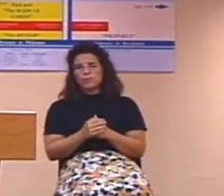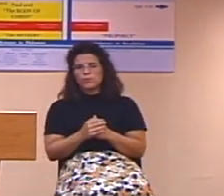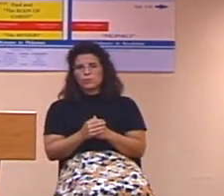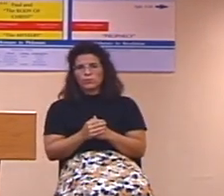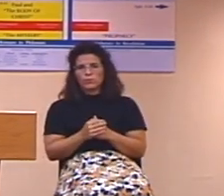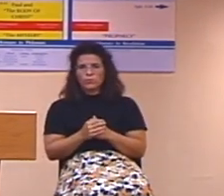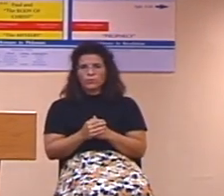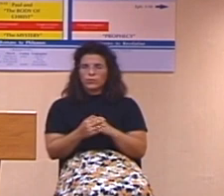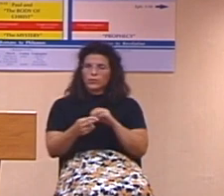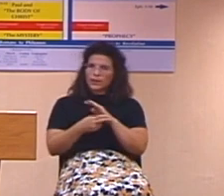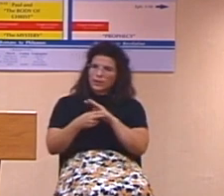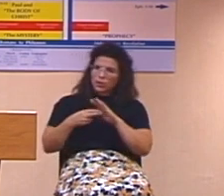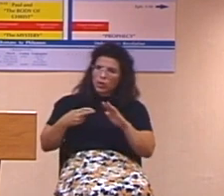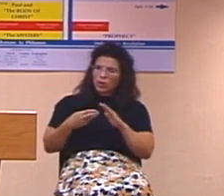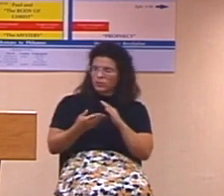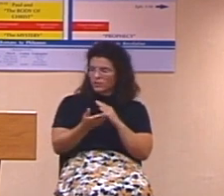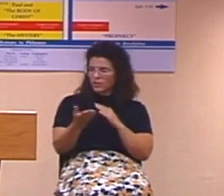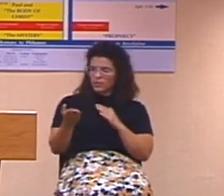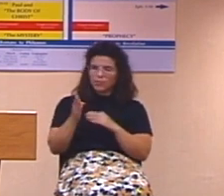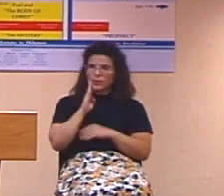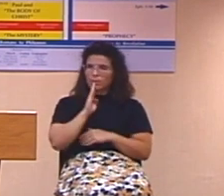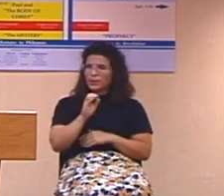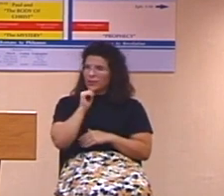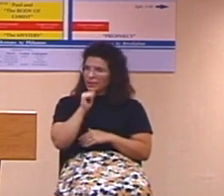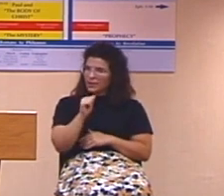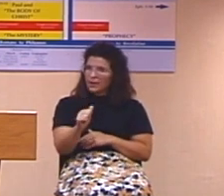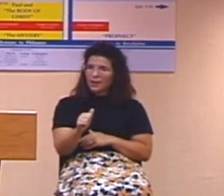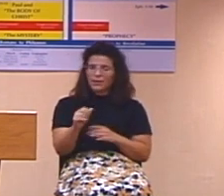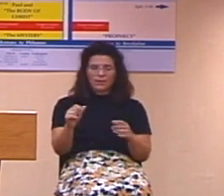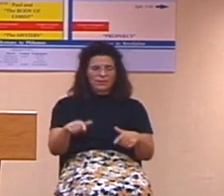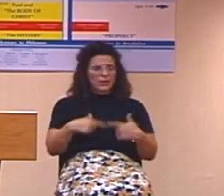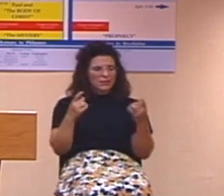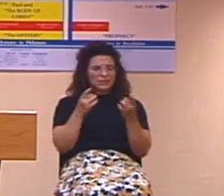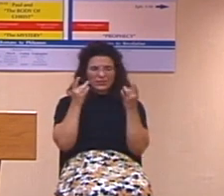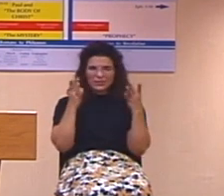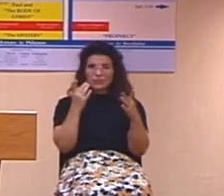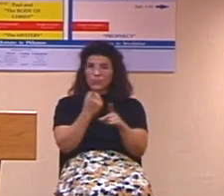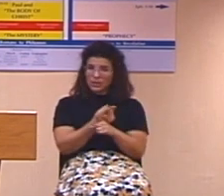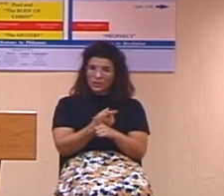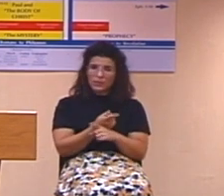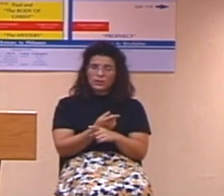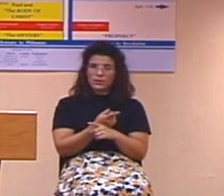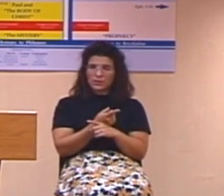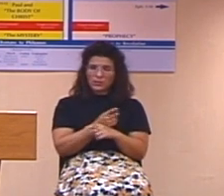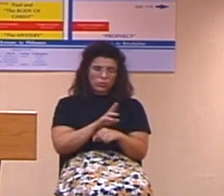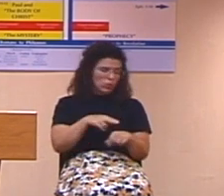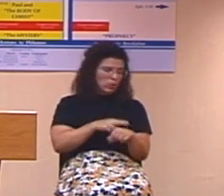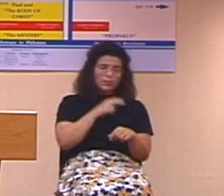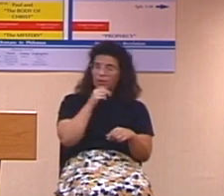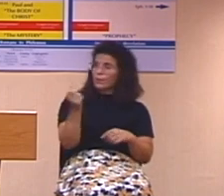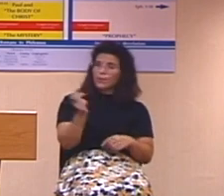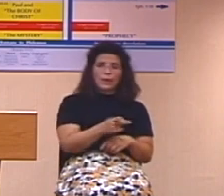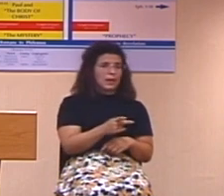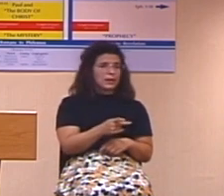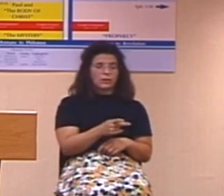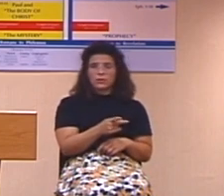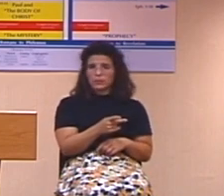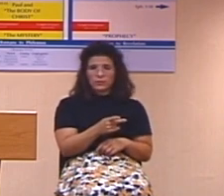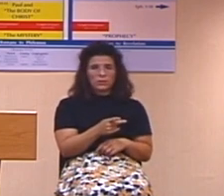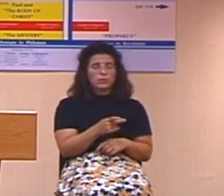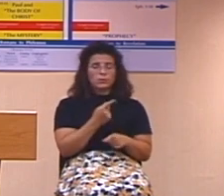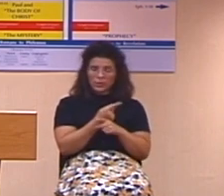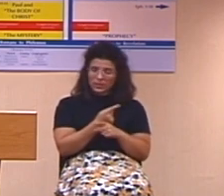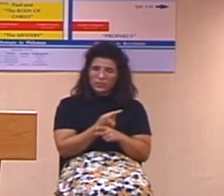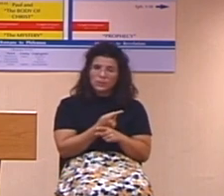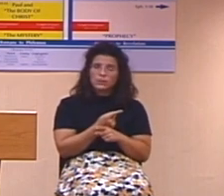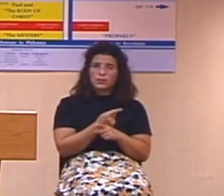He calls those things that be not. Life stinks, doesn't it? Normal's not coming back.